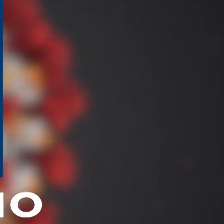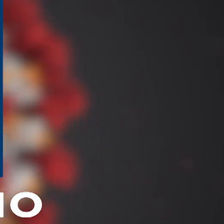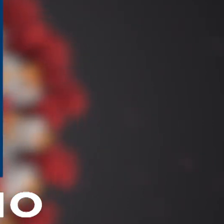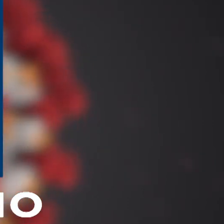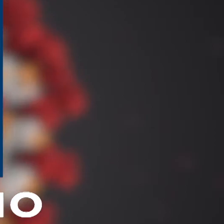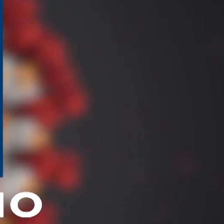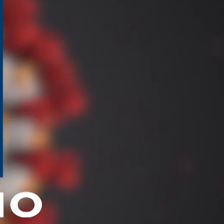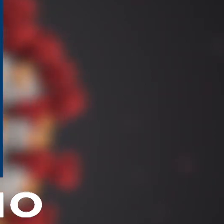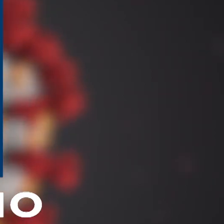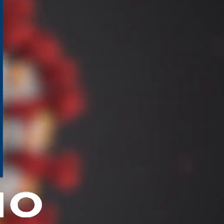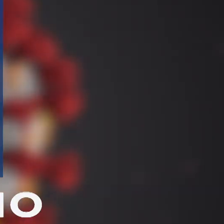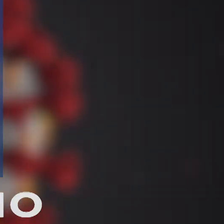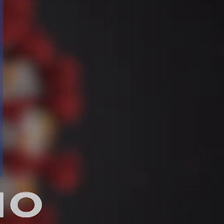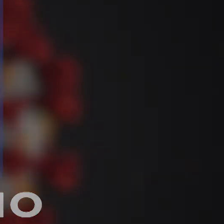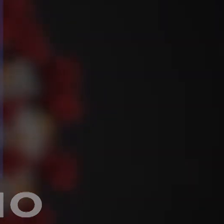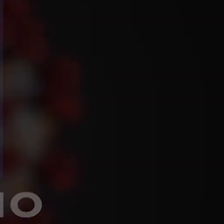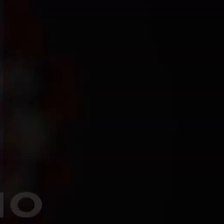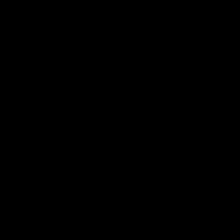cupertino.org/coronavirus.